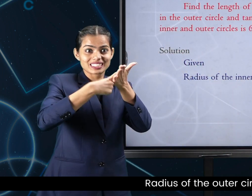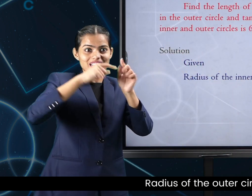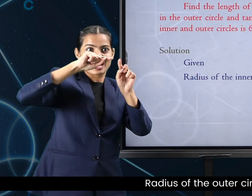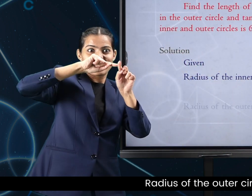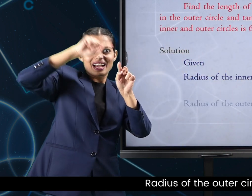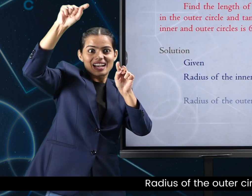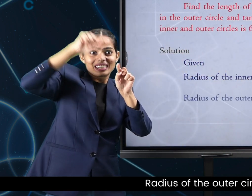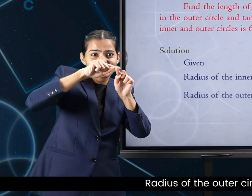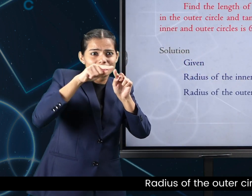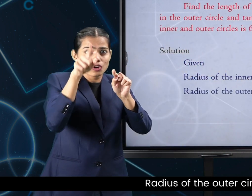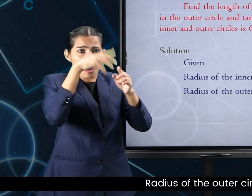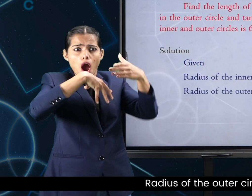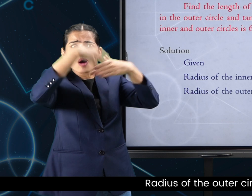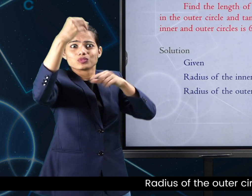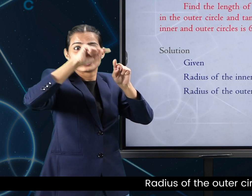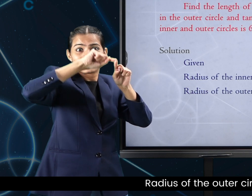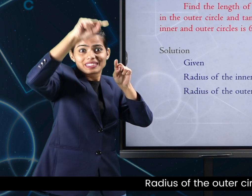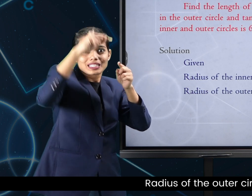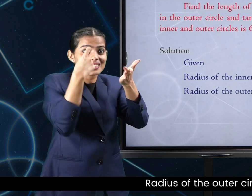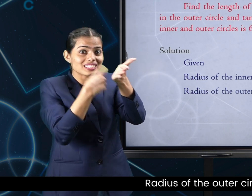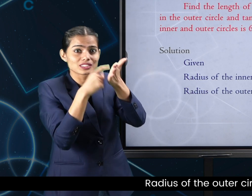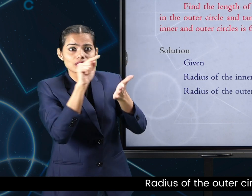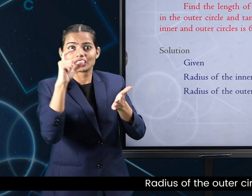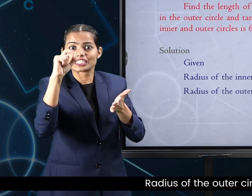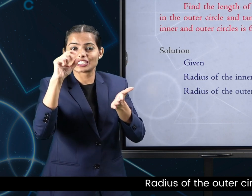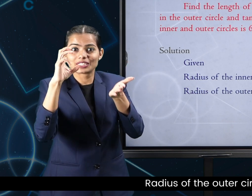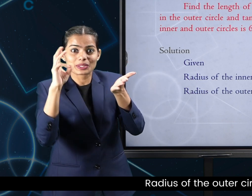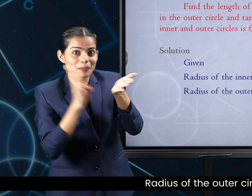Radius of the outer circle R is equal to 10 cm.